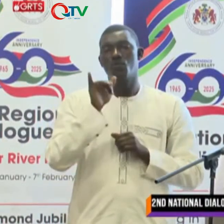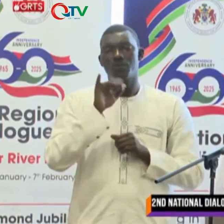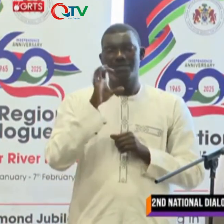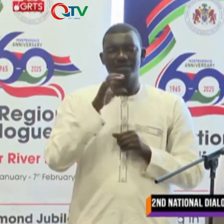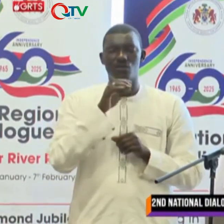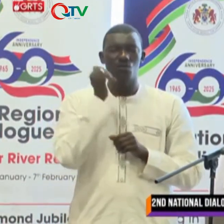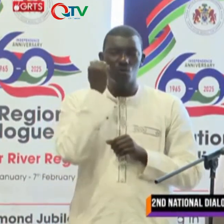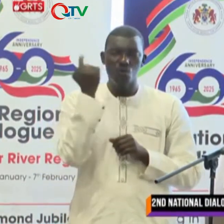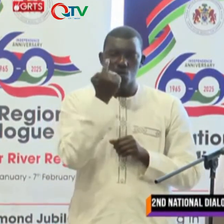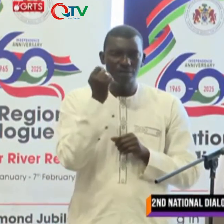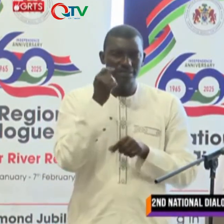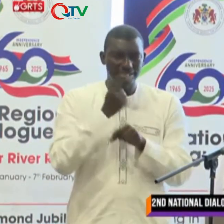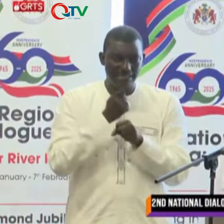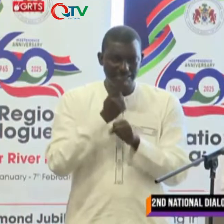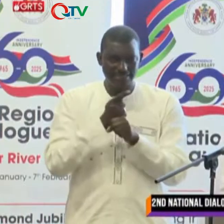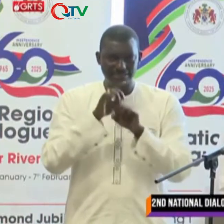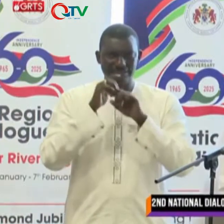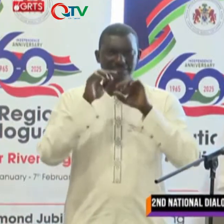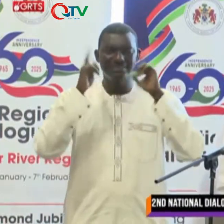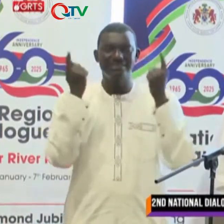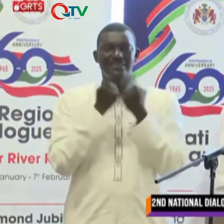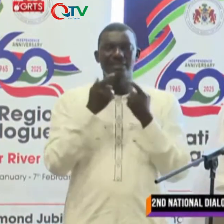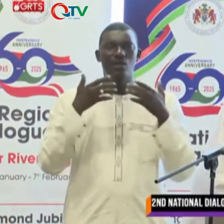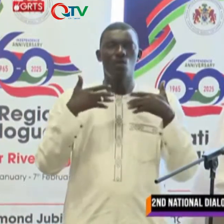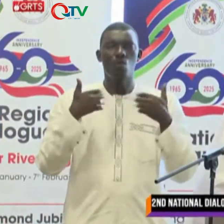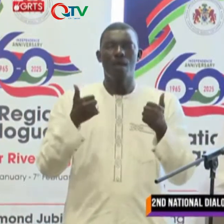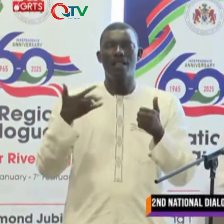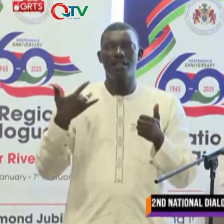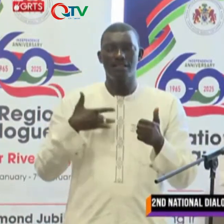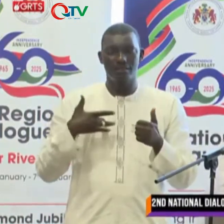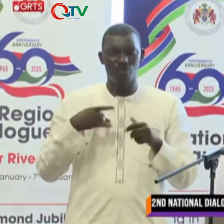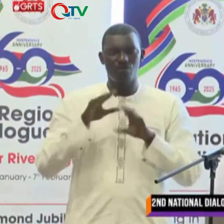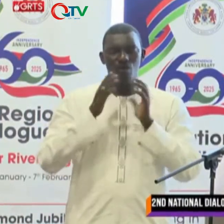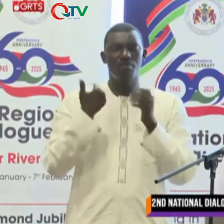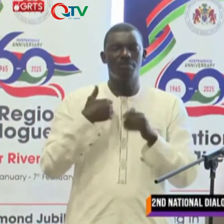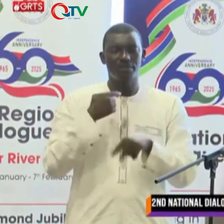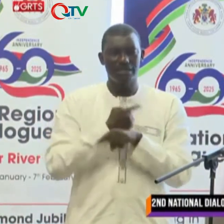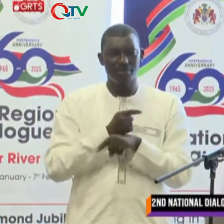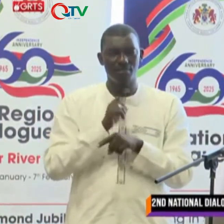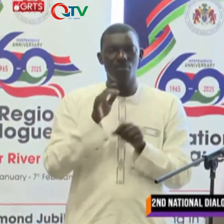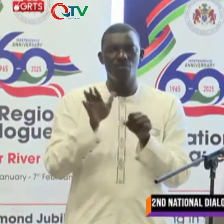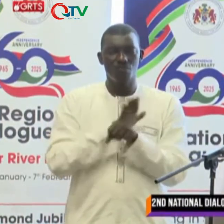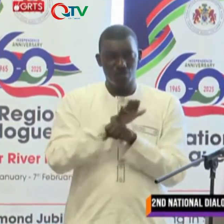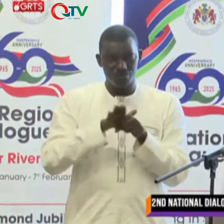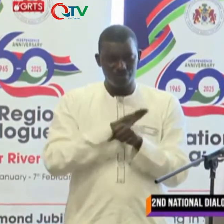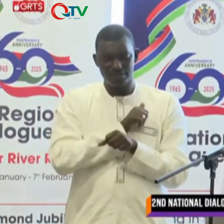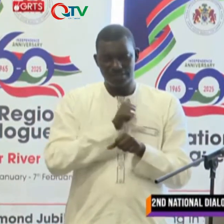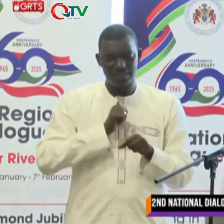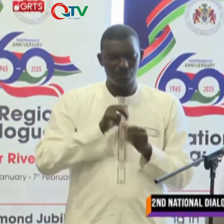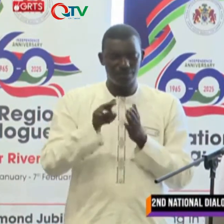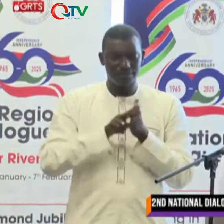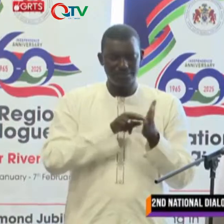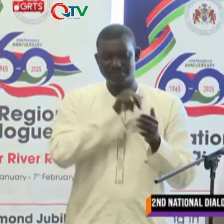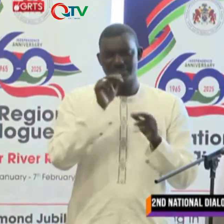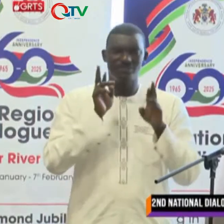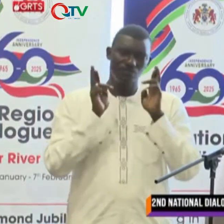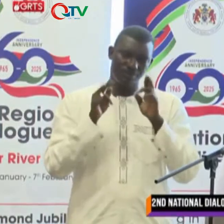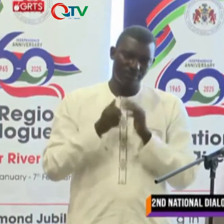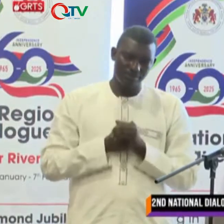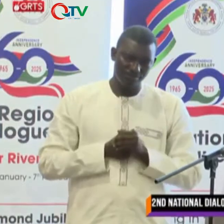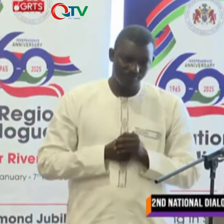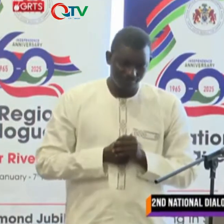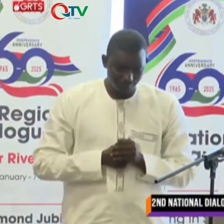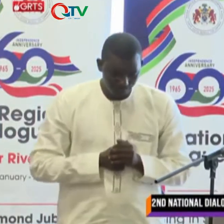guarantees the general well-being of all Gambians, but also fulfills our needs and aspirations.